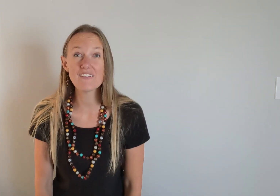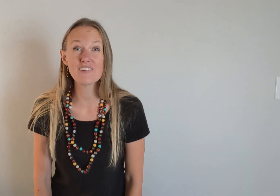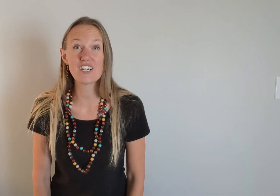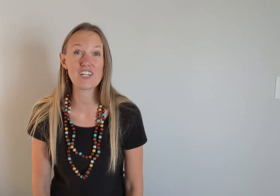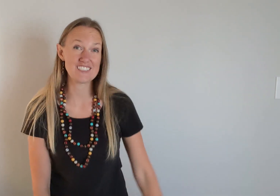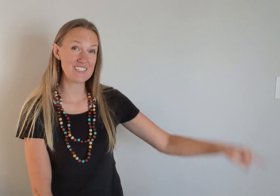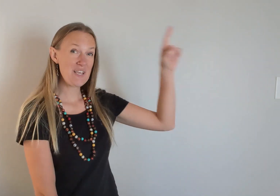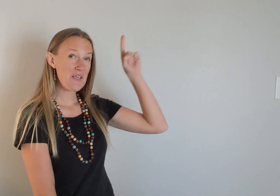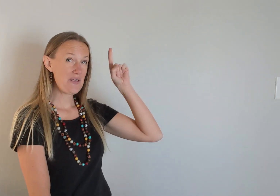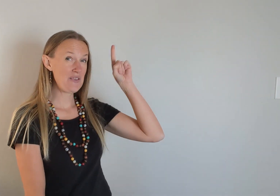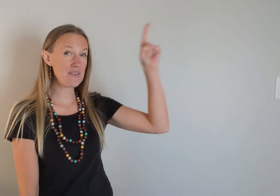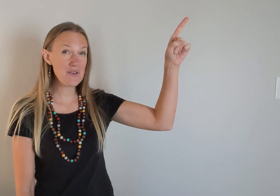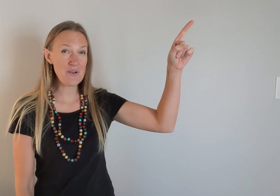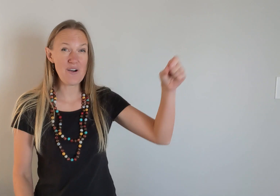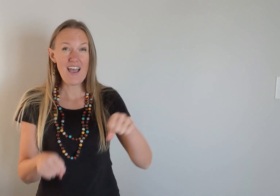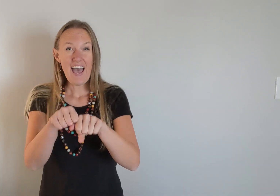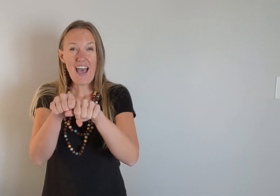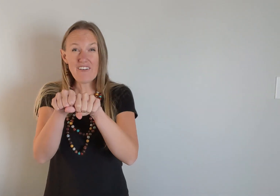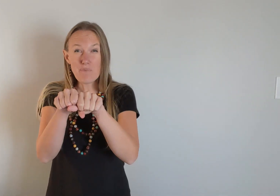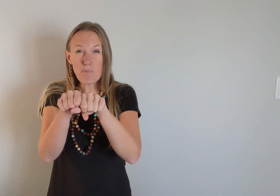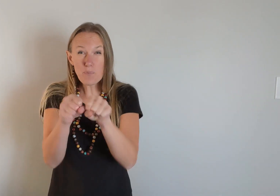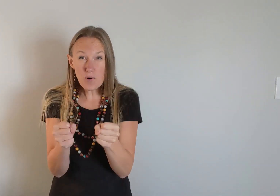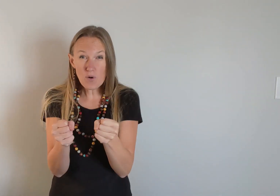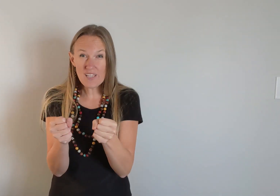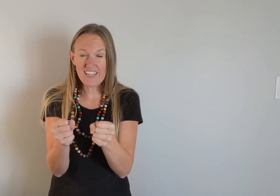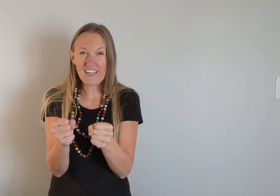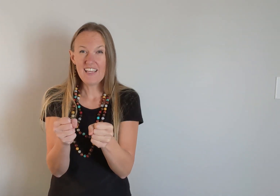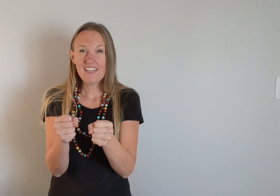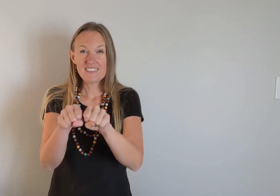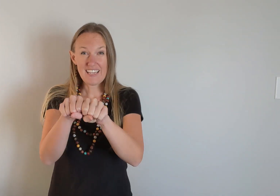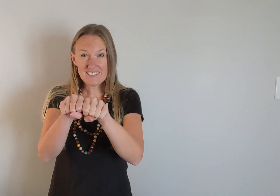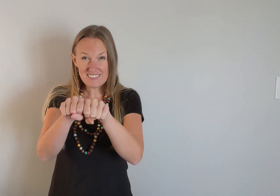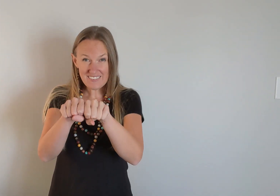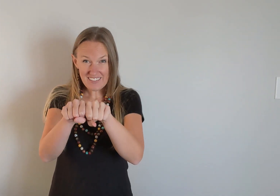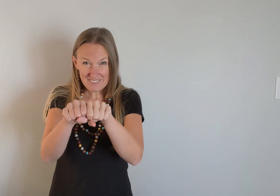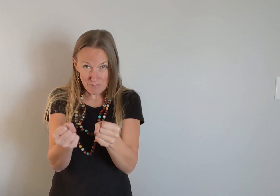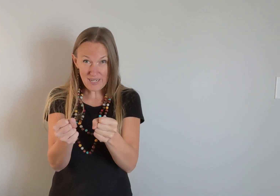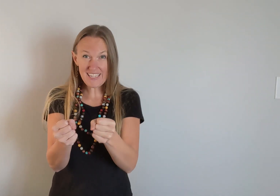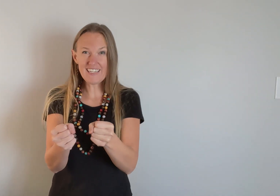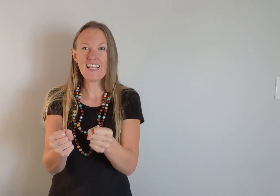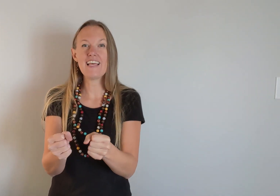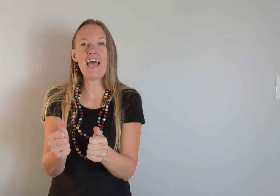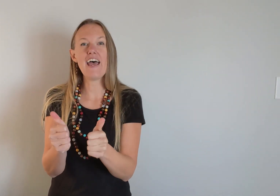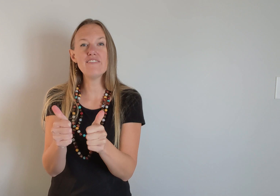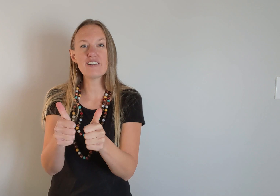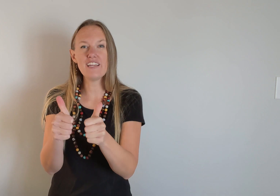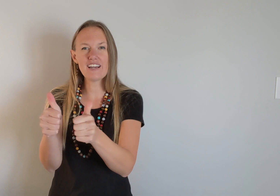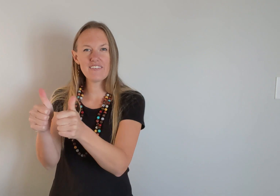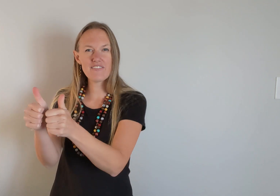every curse. You have broken. Okay, so something you break it, and then every kind of